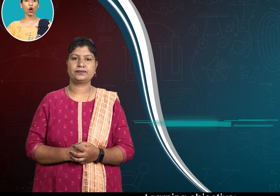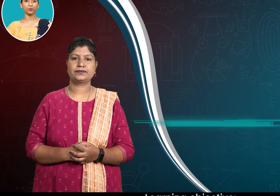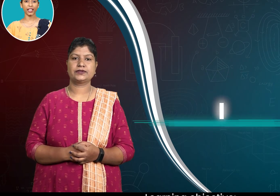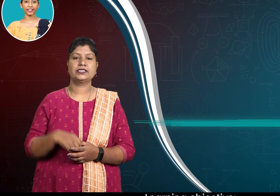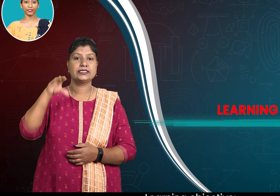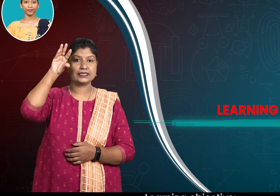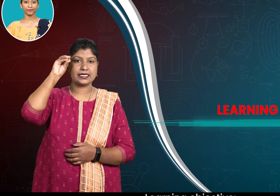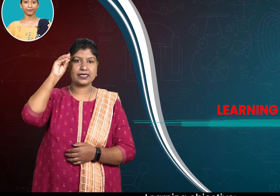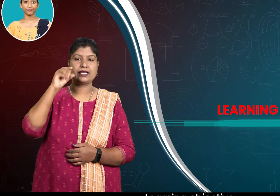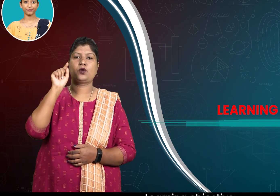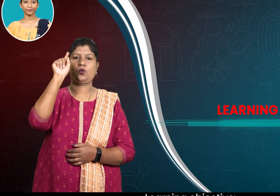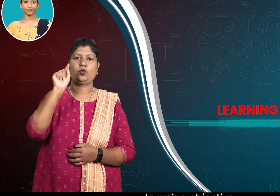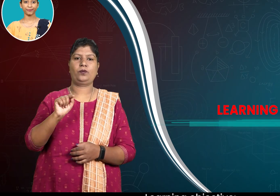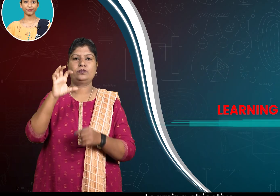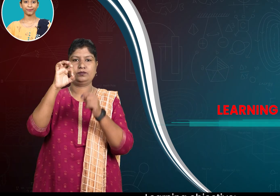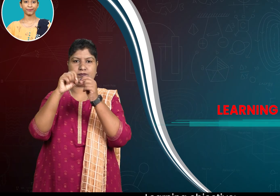Learning objective.